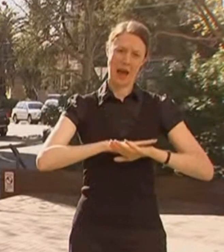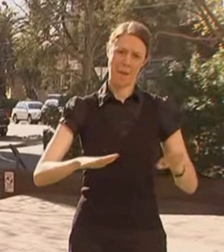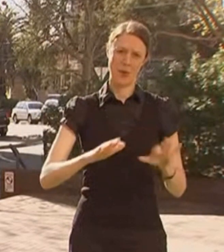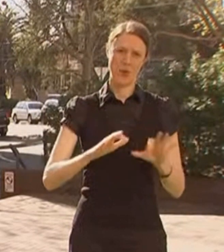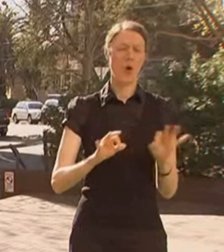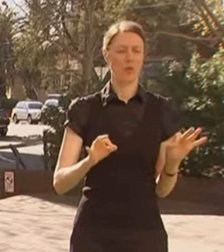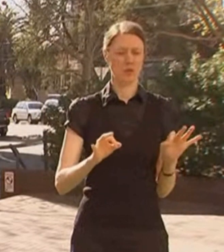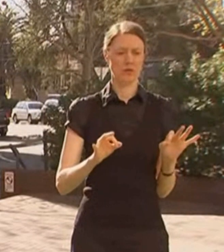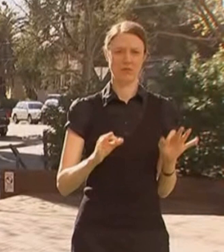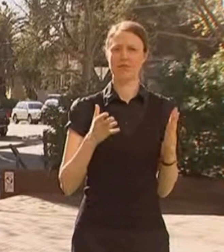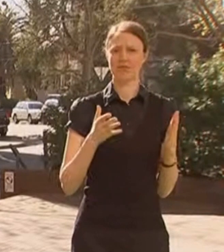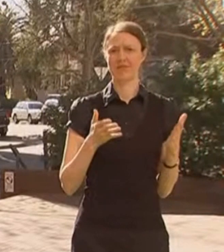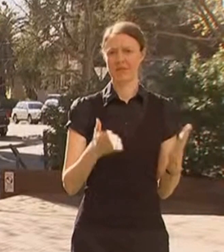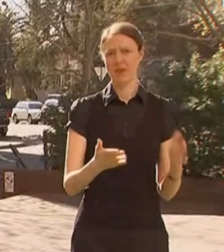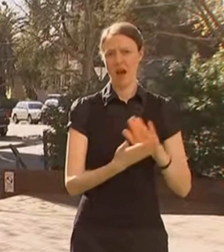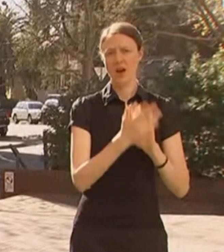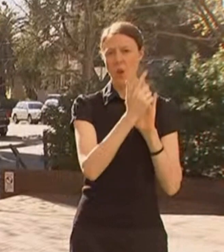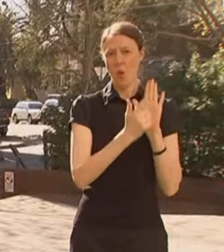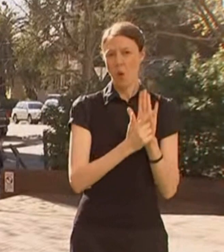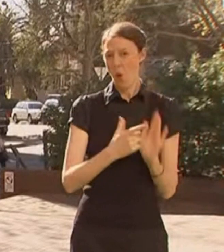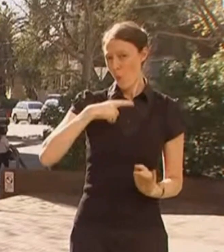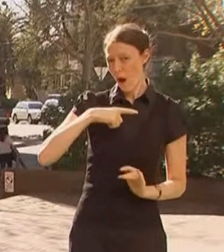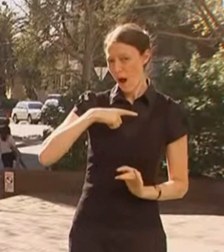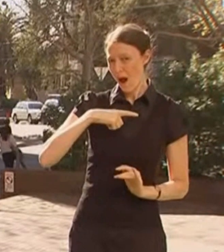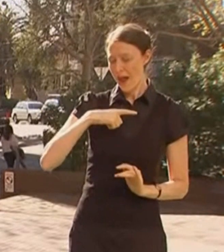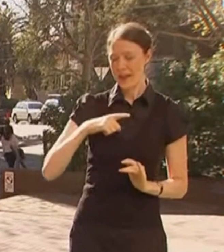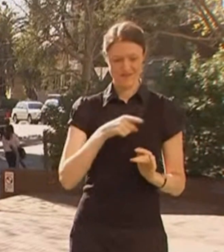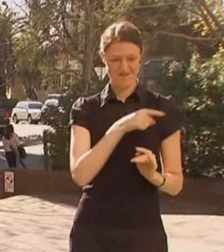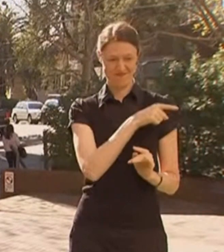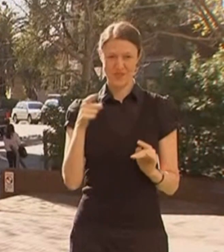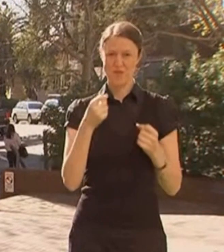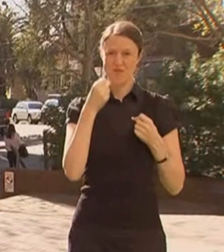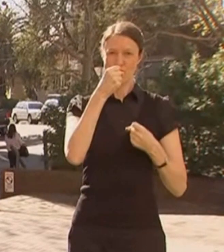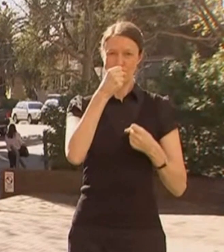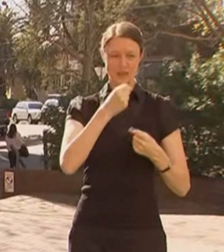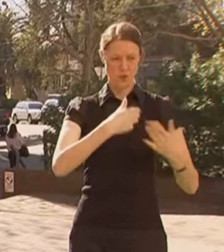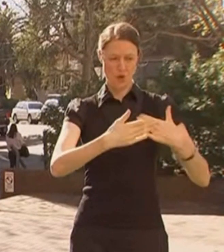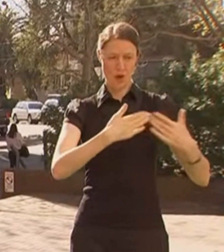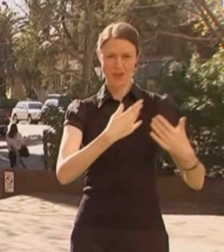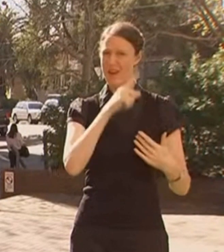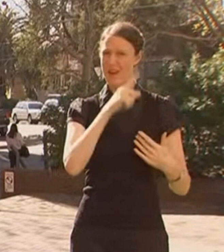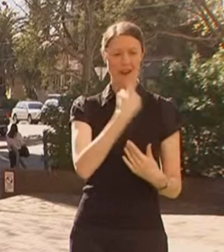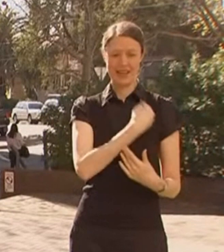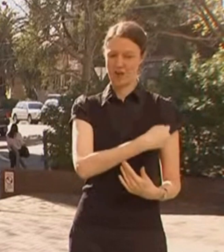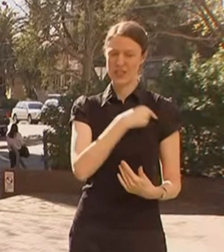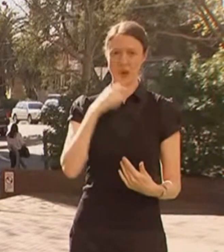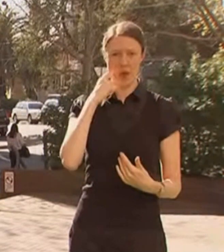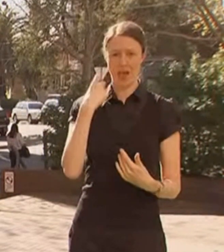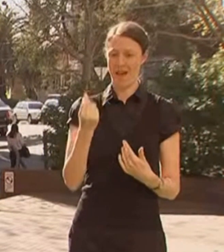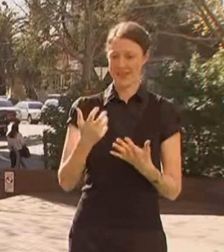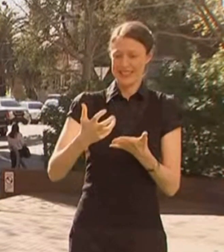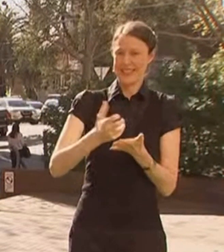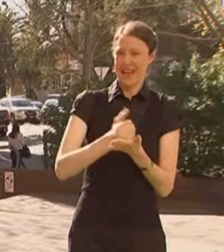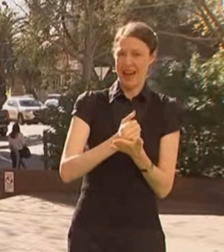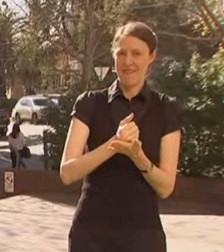I discussed the fact that the Police Commissioner would apply to the Supreme Court to have the intended process or the intended protest